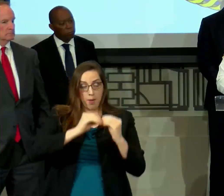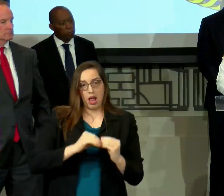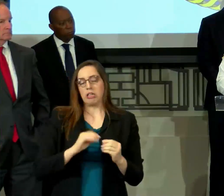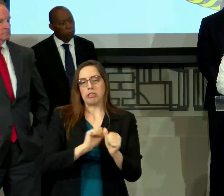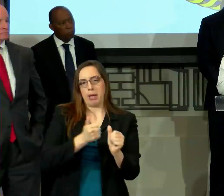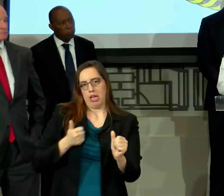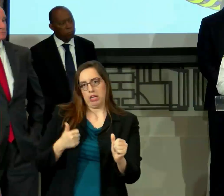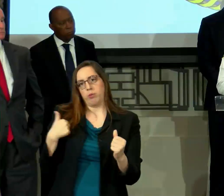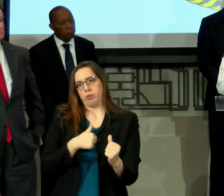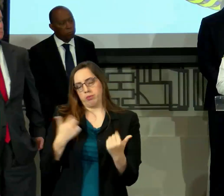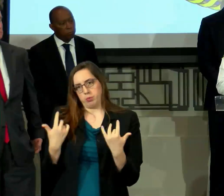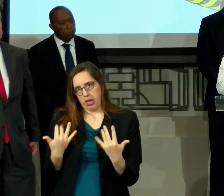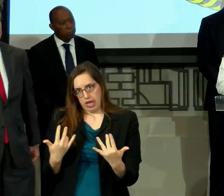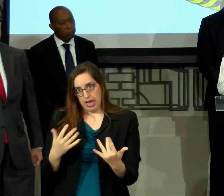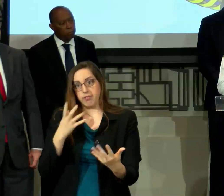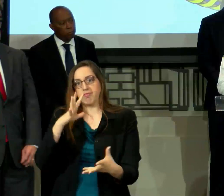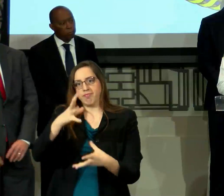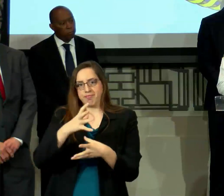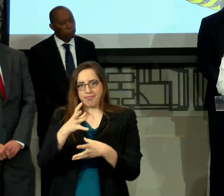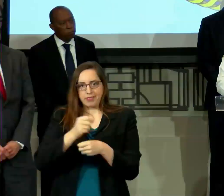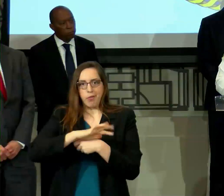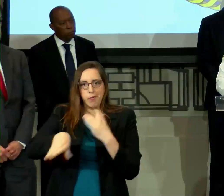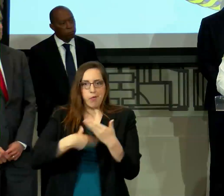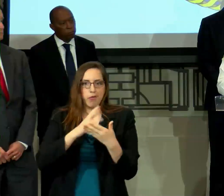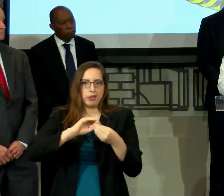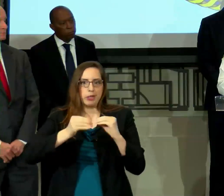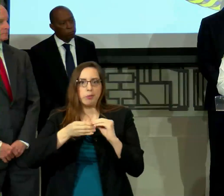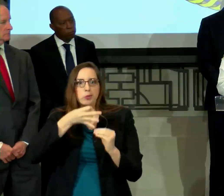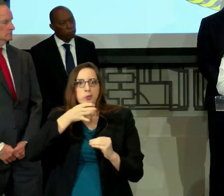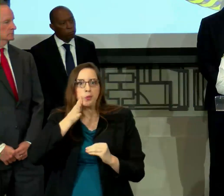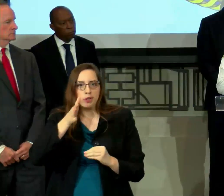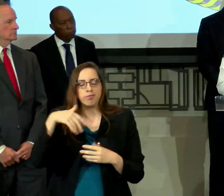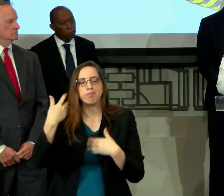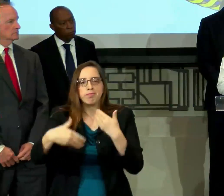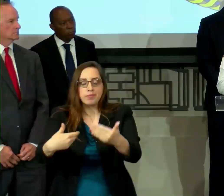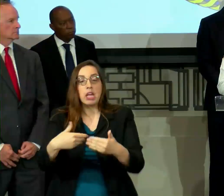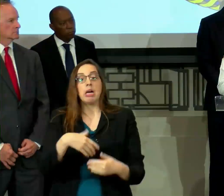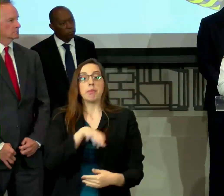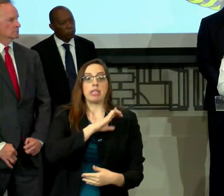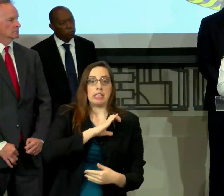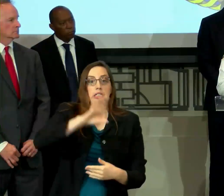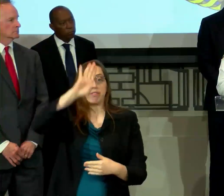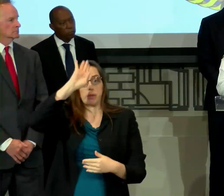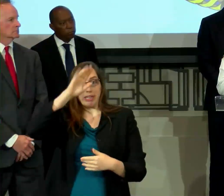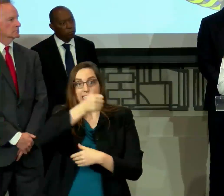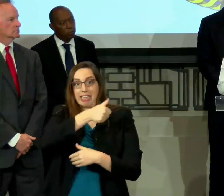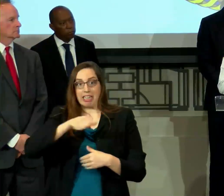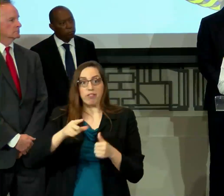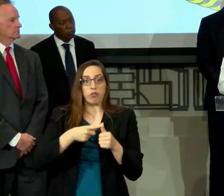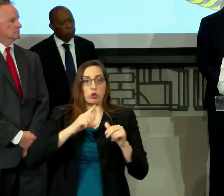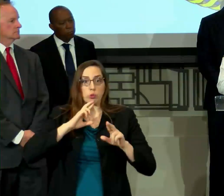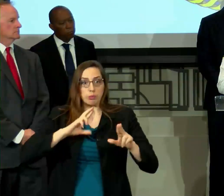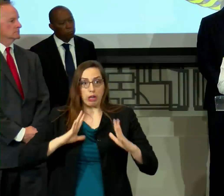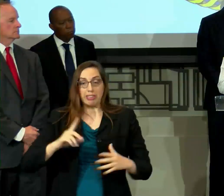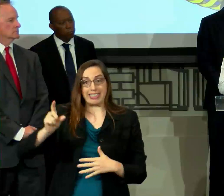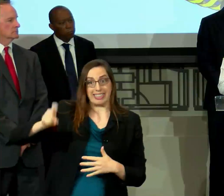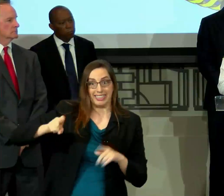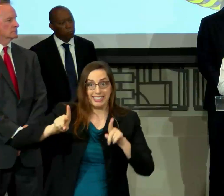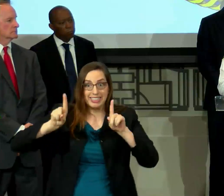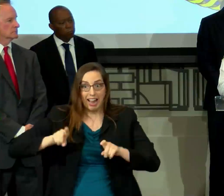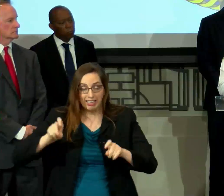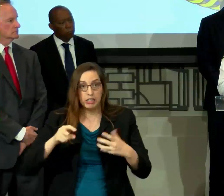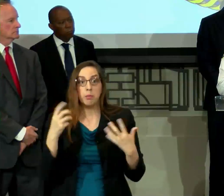want to make clear is that for the Houston Fire Department and the Police Department, any of our first responders that require testing, that meet